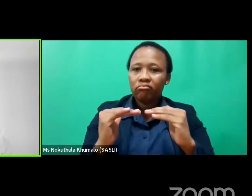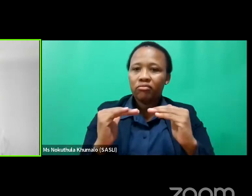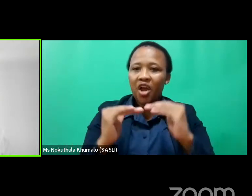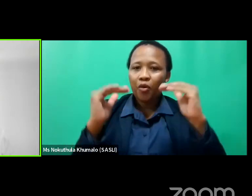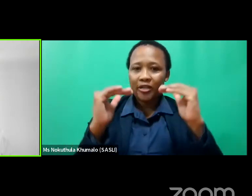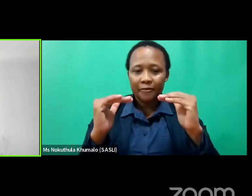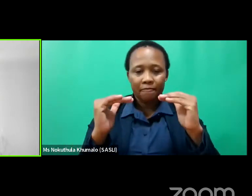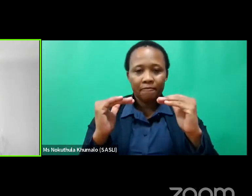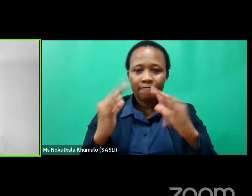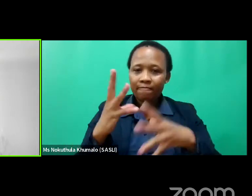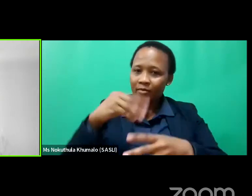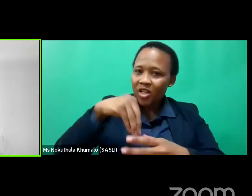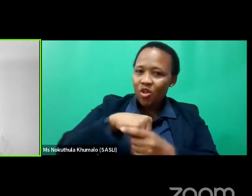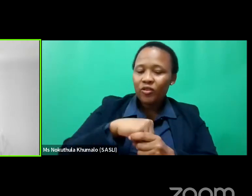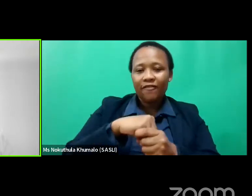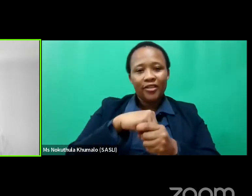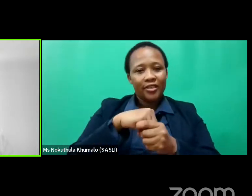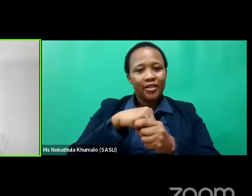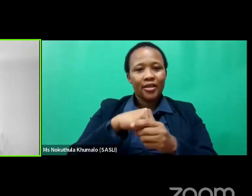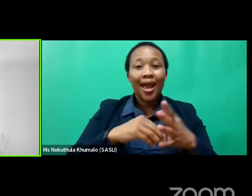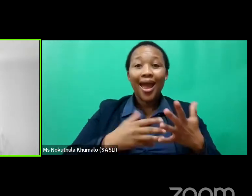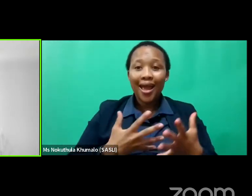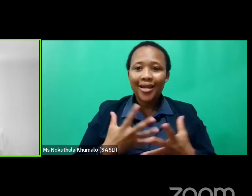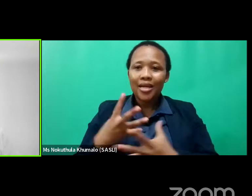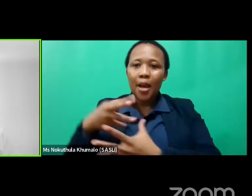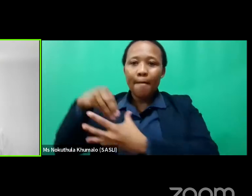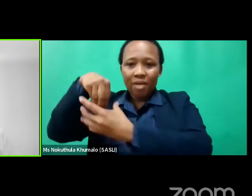inclusivity, and belonging.